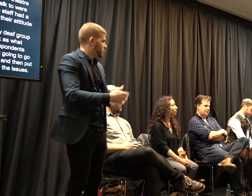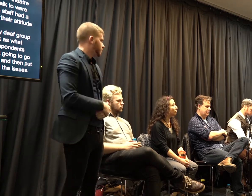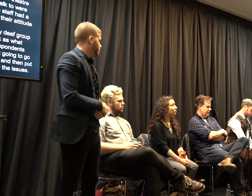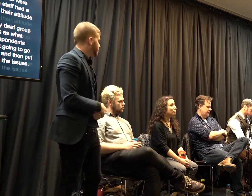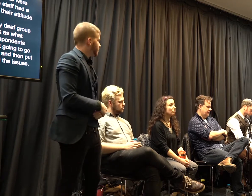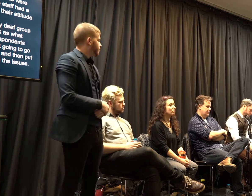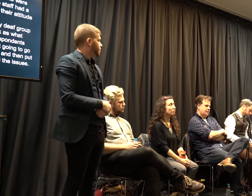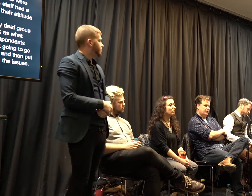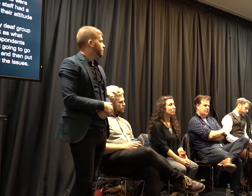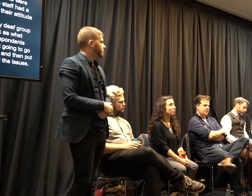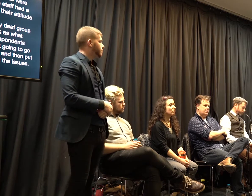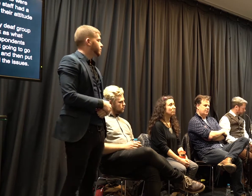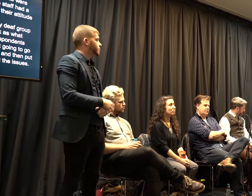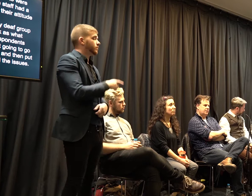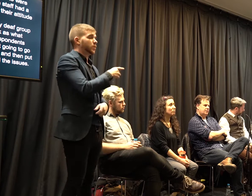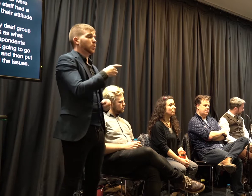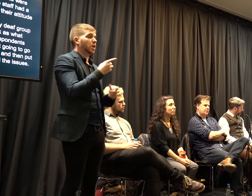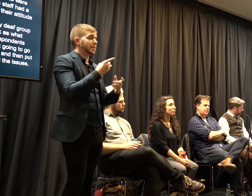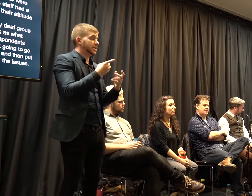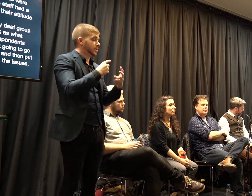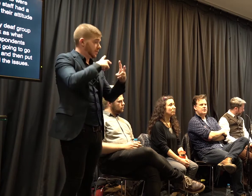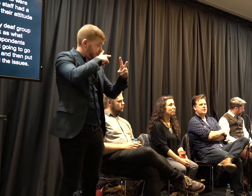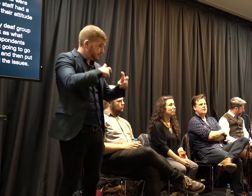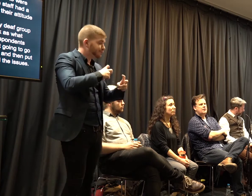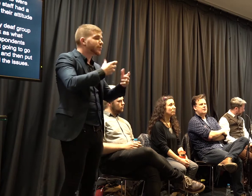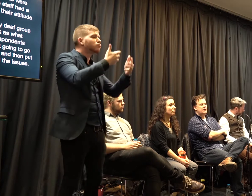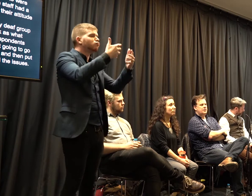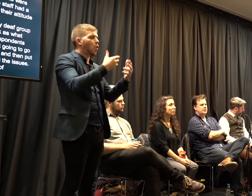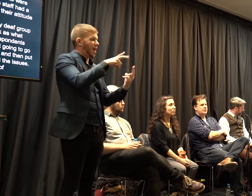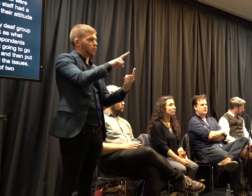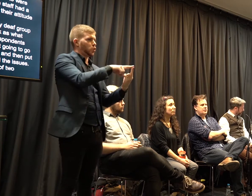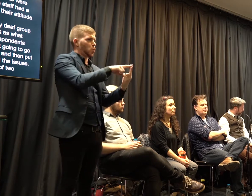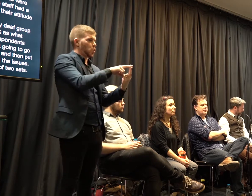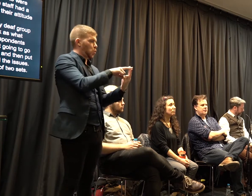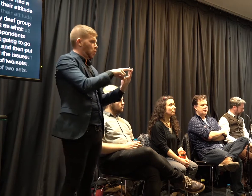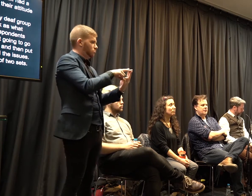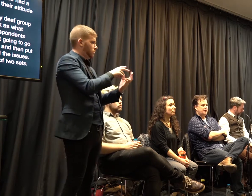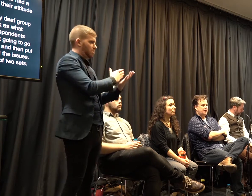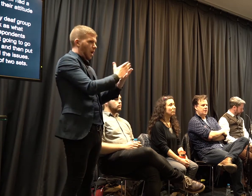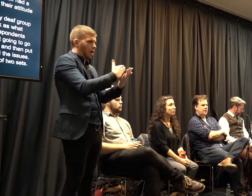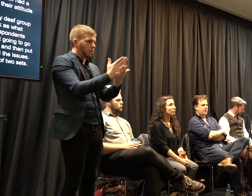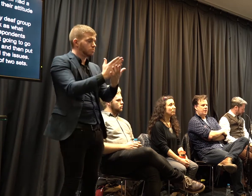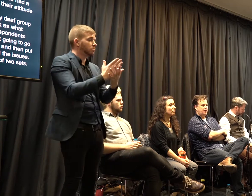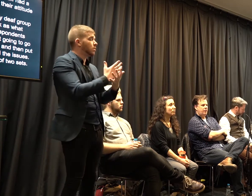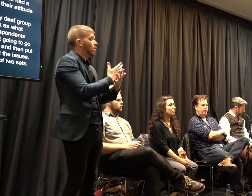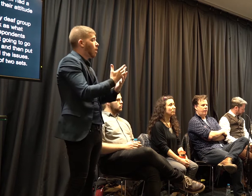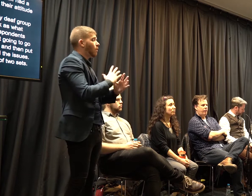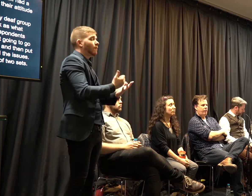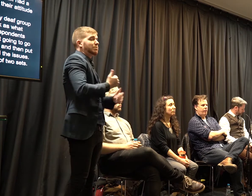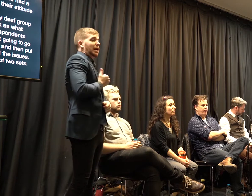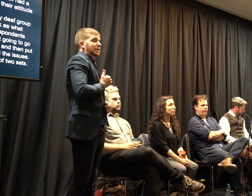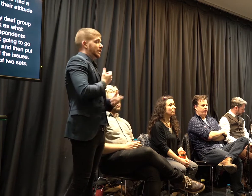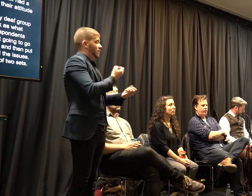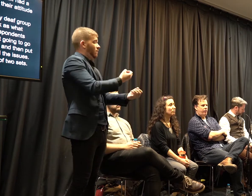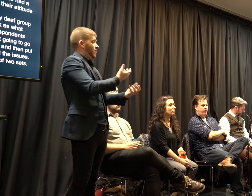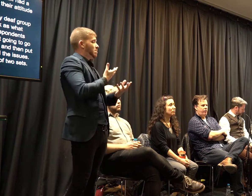basically the results came back in sort of 2 sets. There was quite a lot of unexpected feedback about